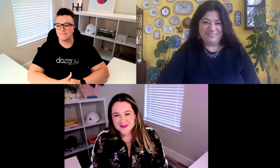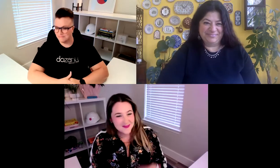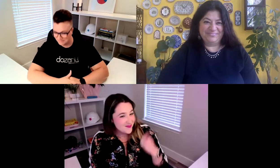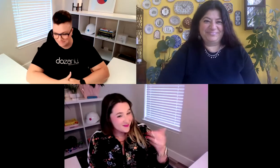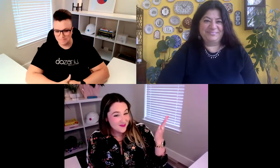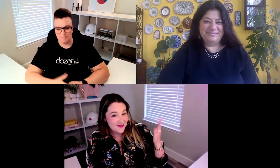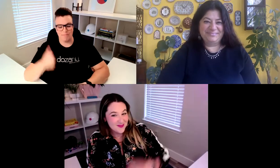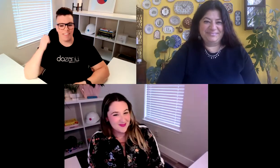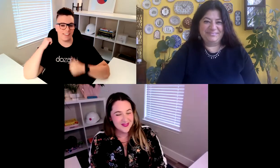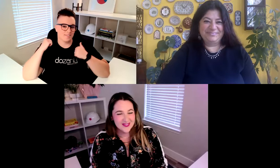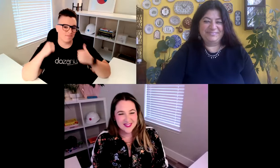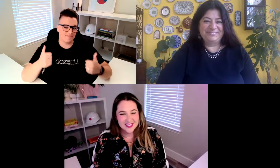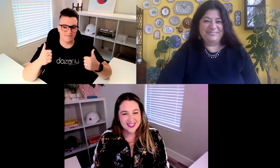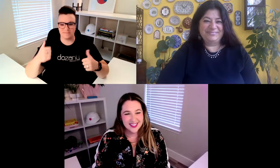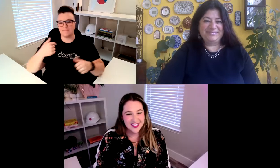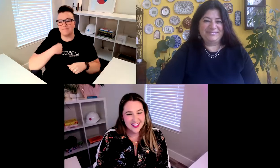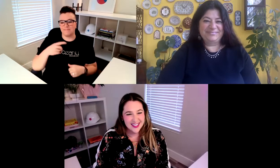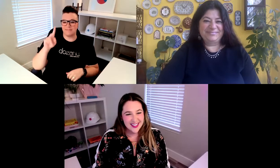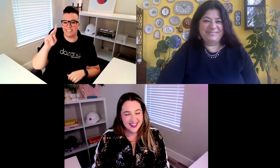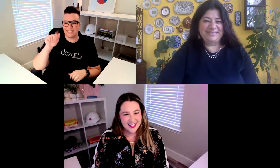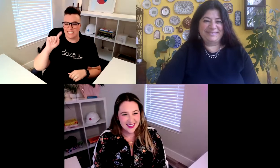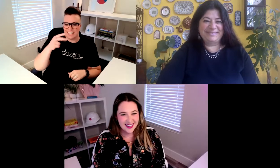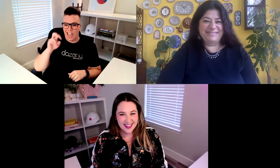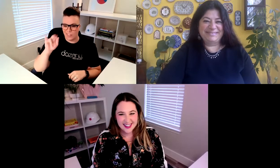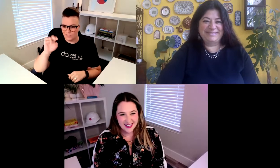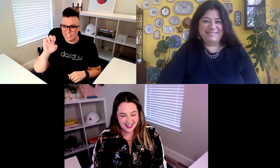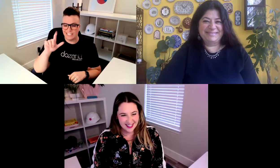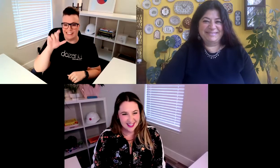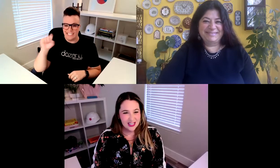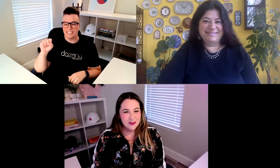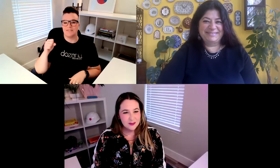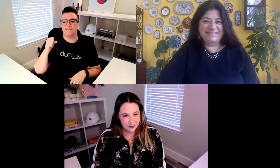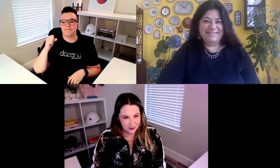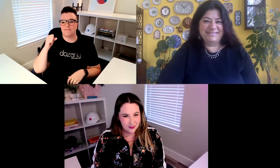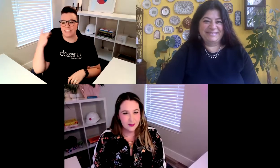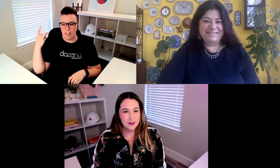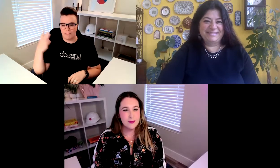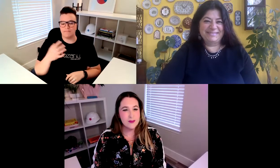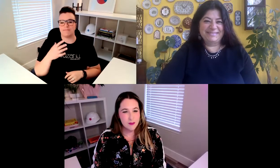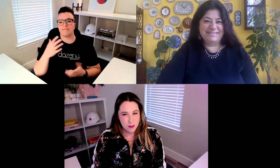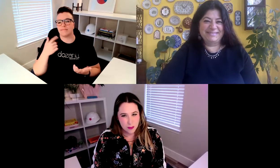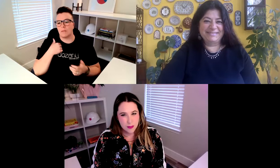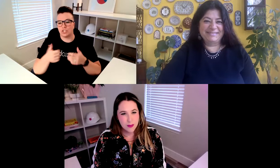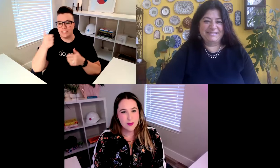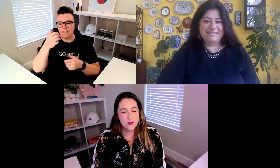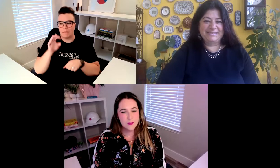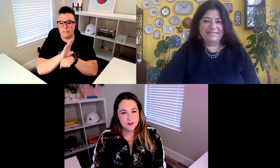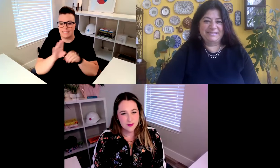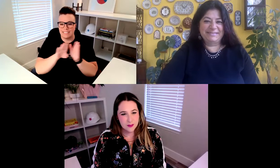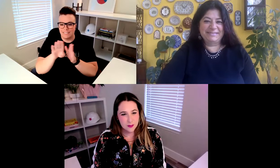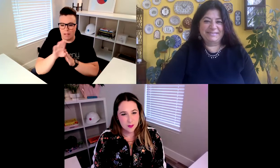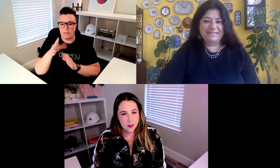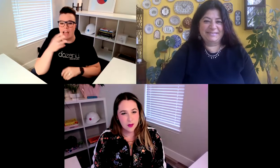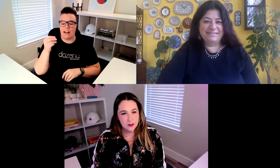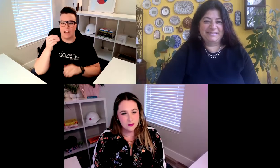Innovations, which we sign as Dozanu, this sign with double X fingers. Hi, everyone. This is Catherine speaking. I'm Catherine Lees. This is